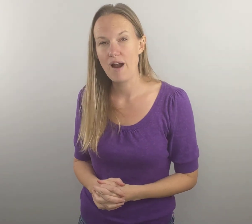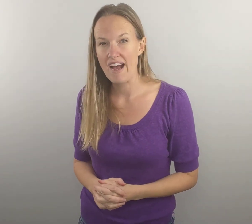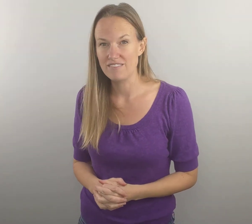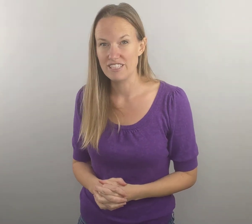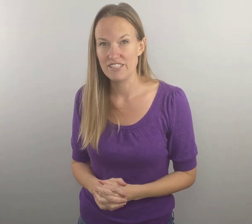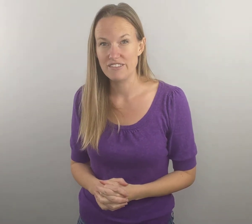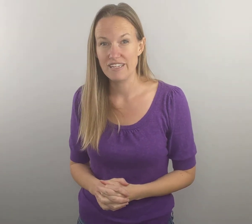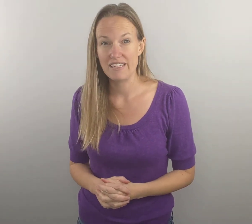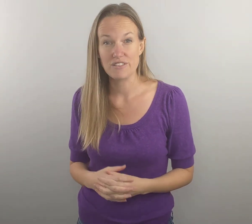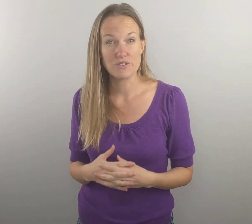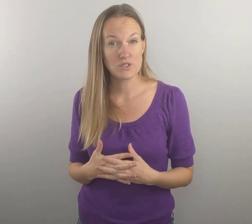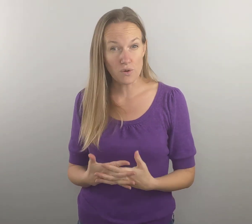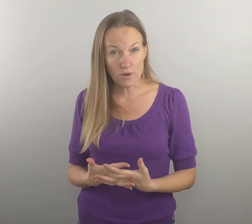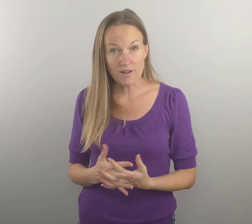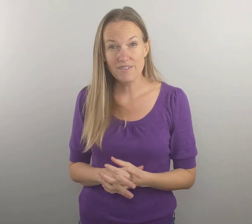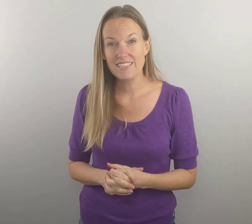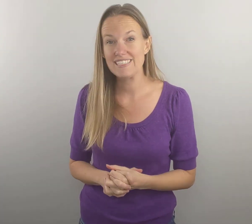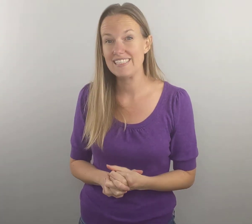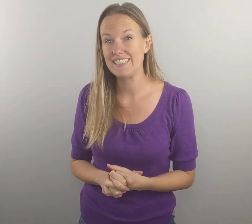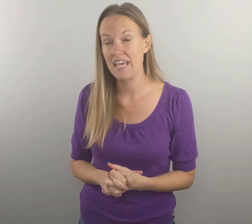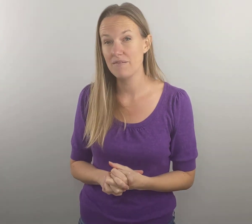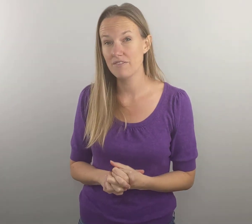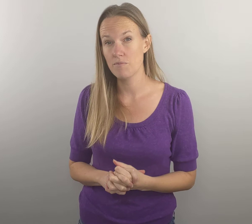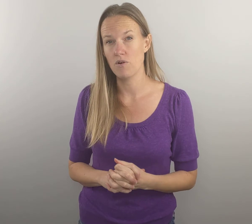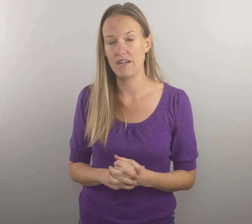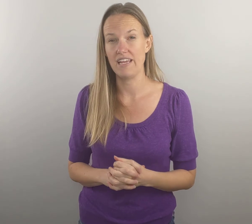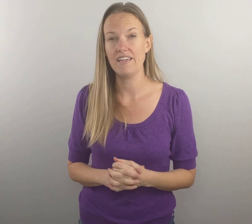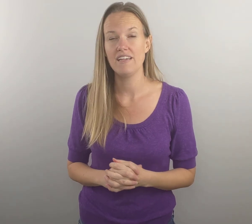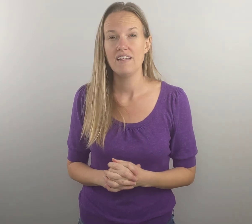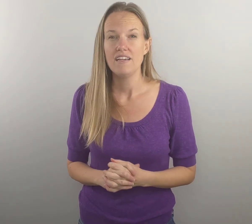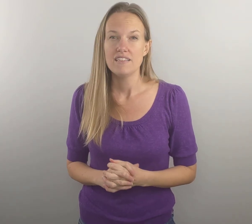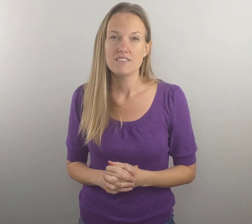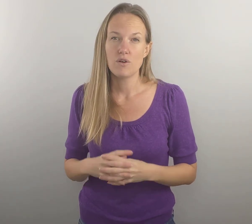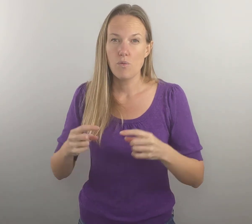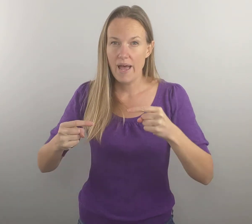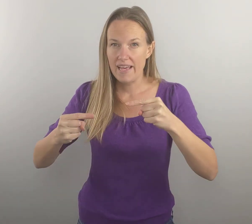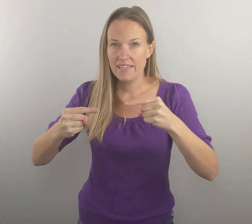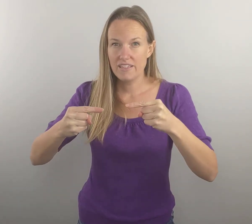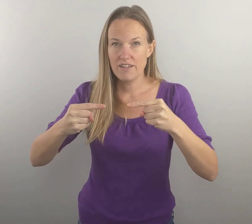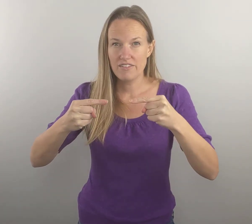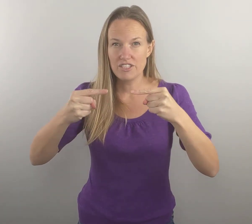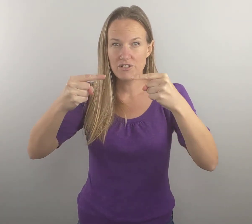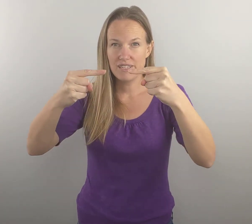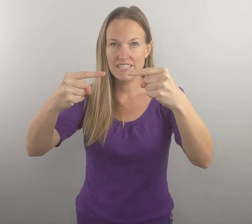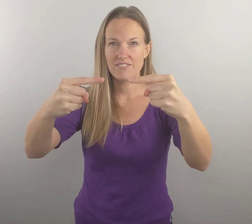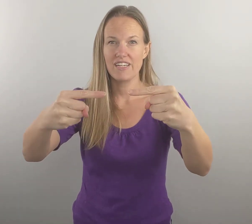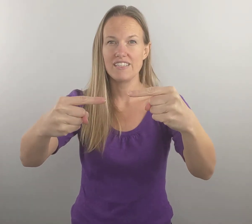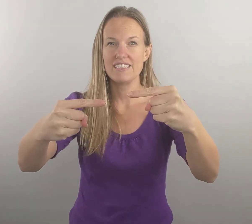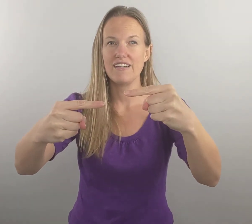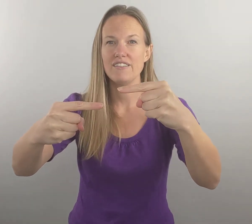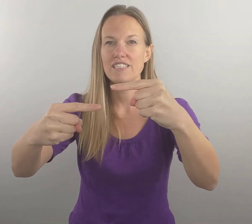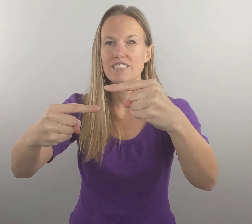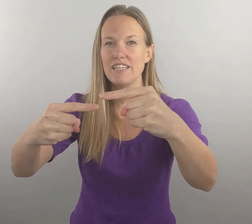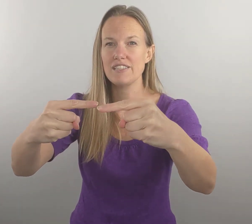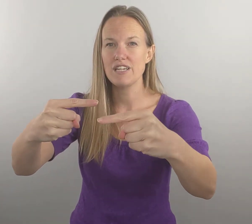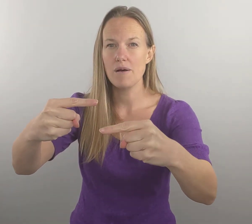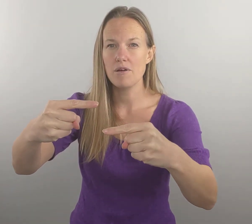surround you. Okay, so sorrow is the same for mourning. So when you have your 2 index fingers out, you take your dominant one,